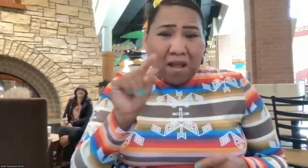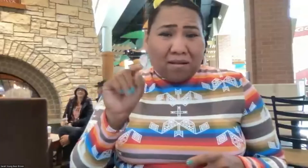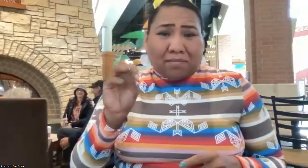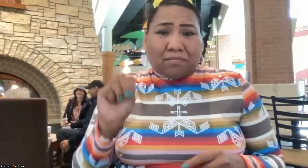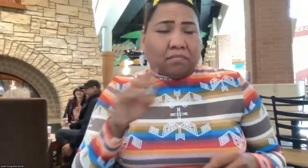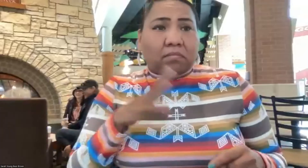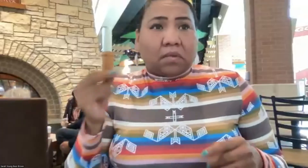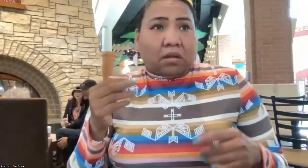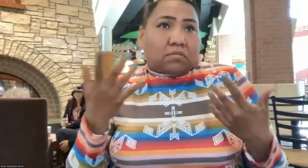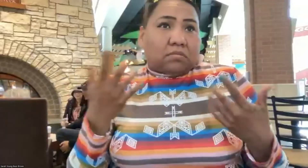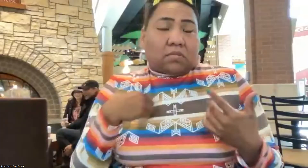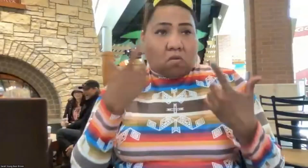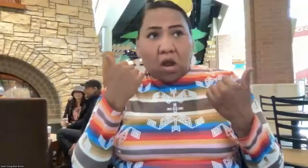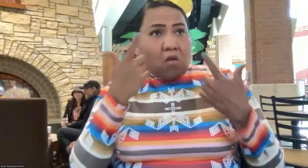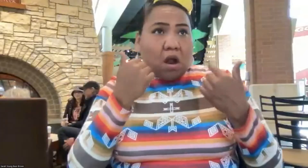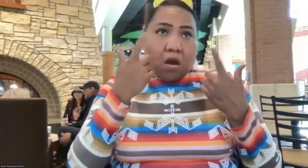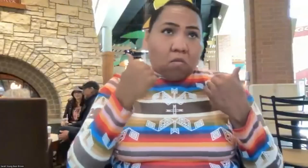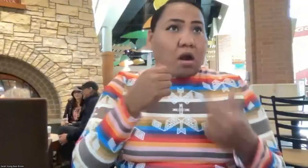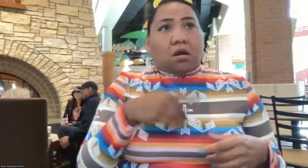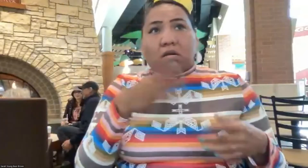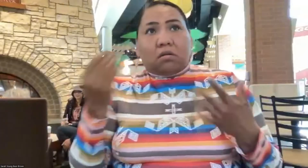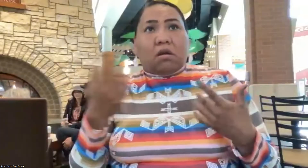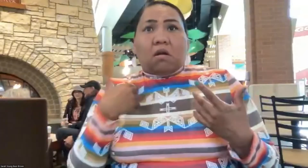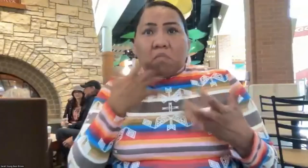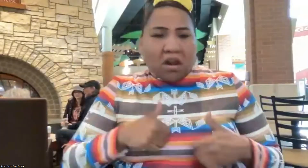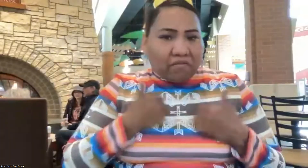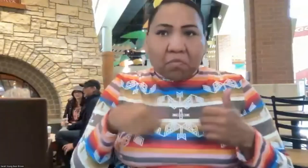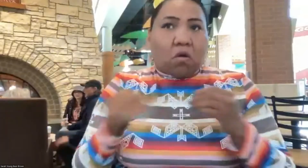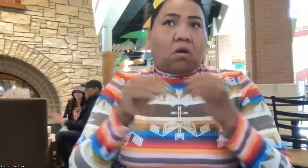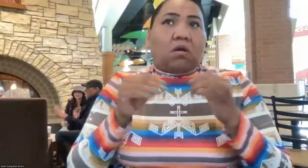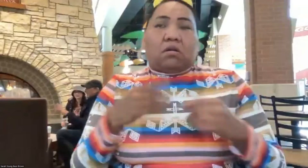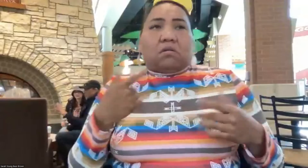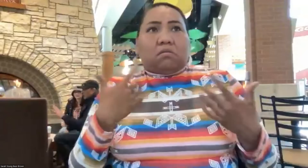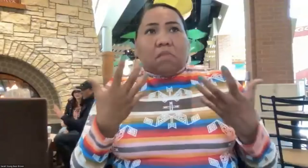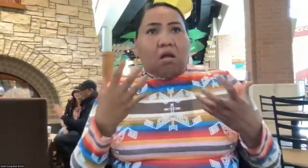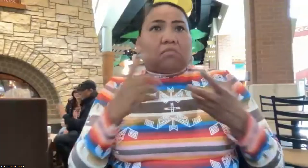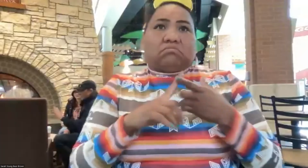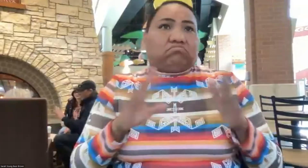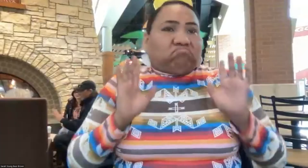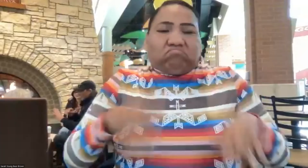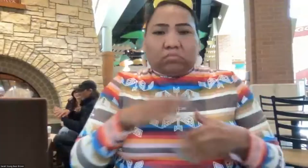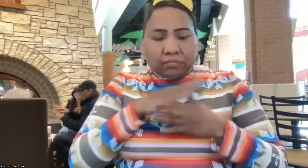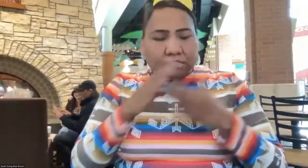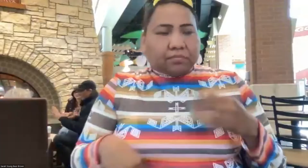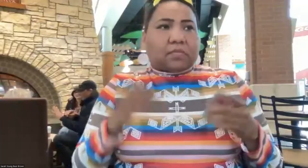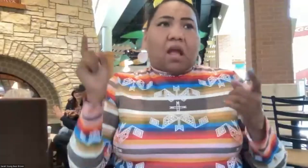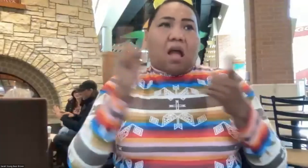was rough, and after about a month, I hit rock bottom. I was crying. I had lost my will to live.